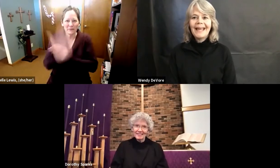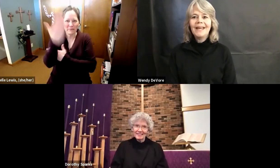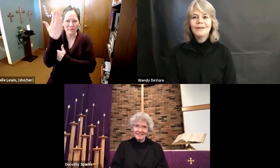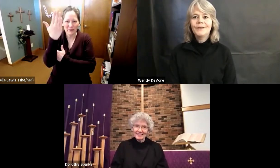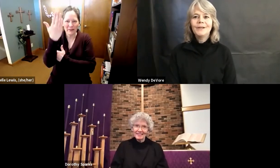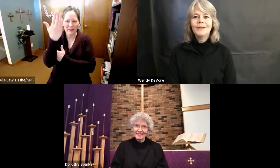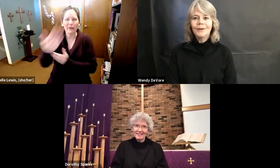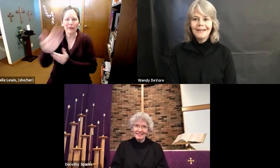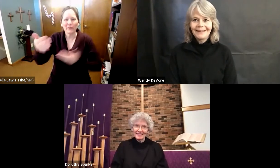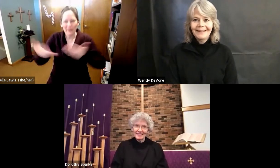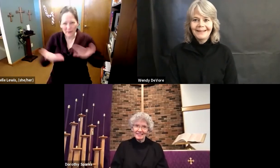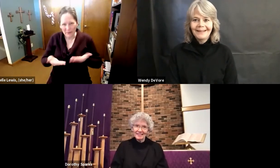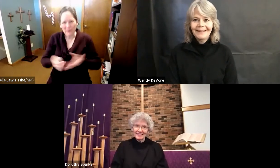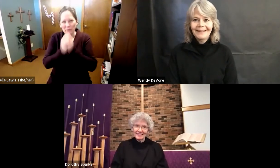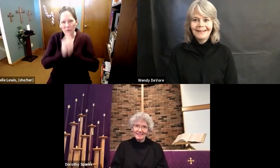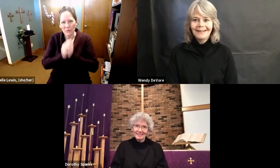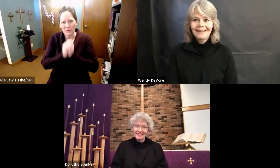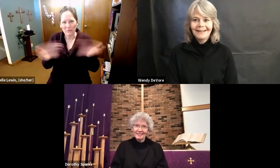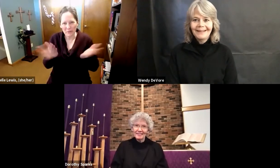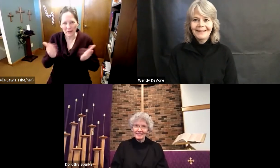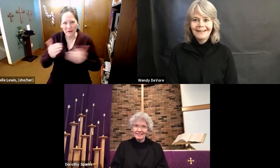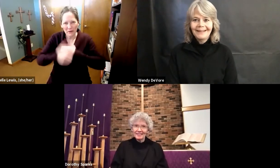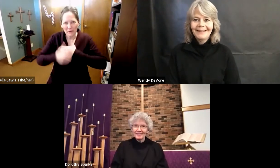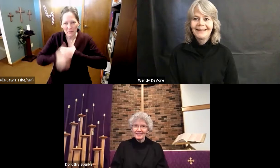Hello and good morning.